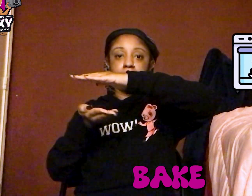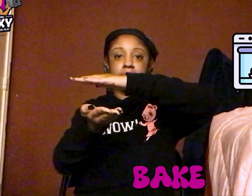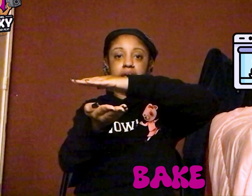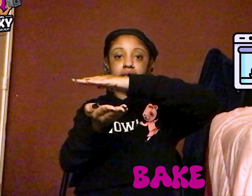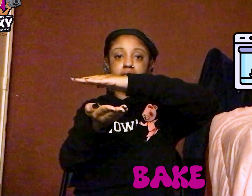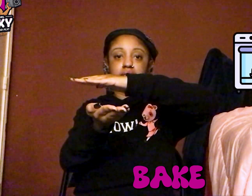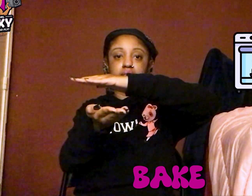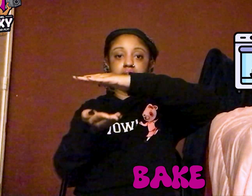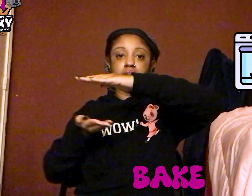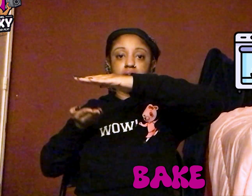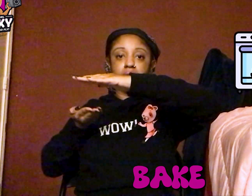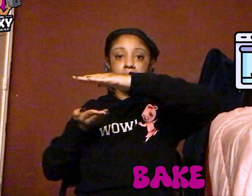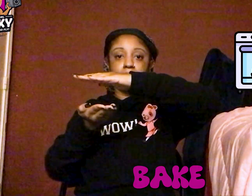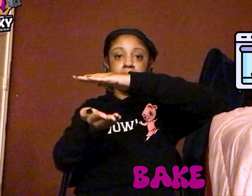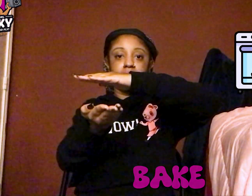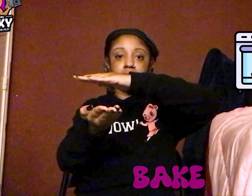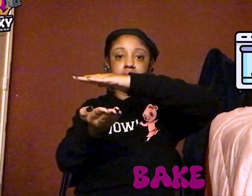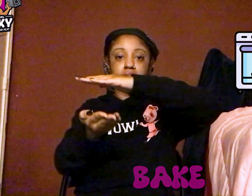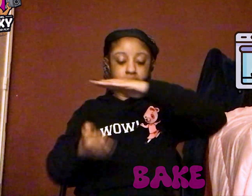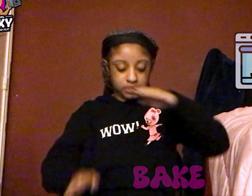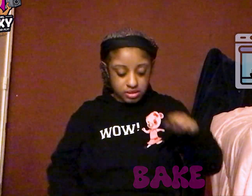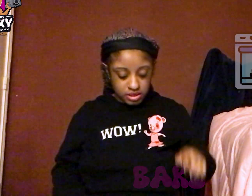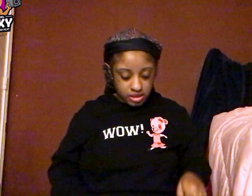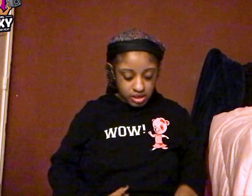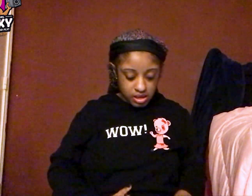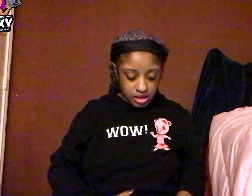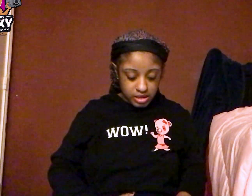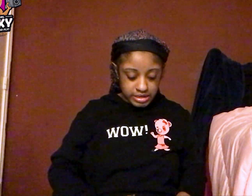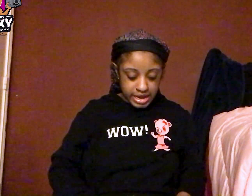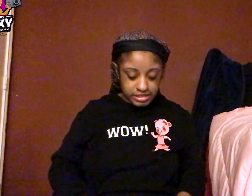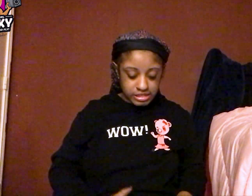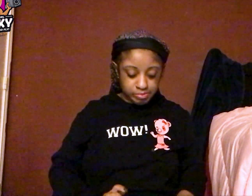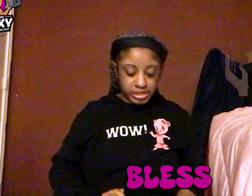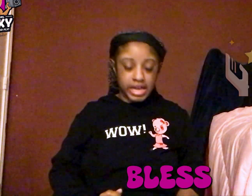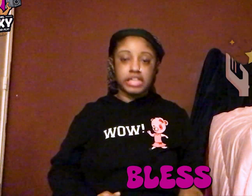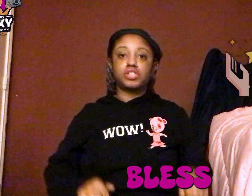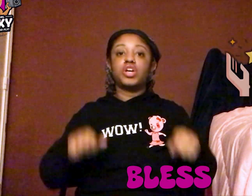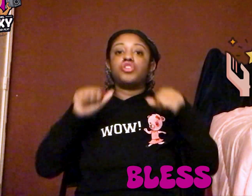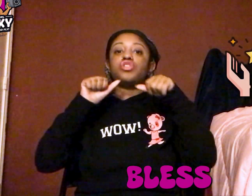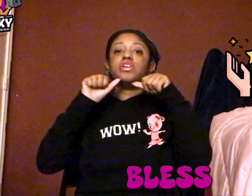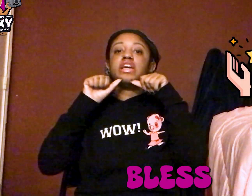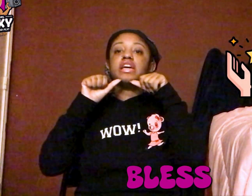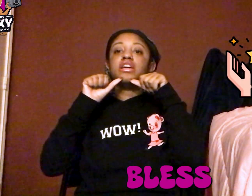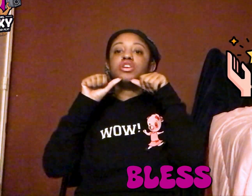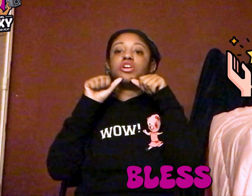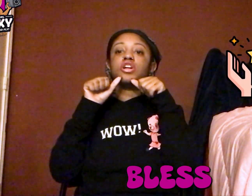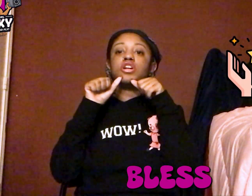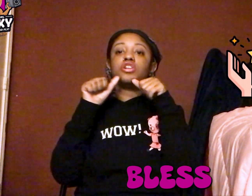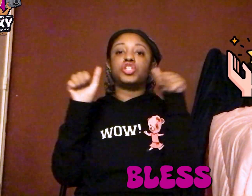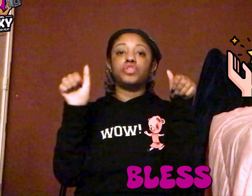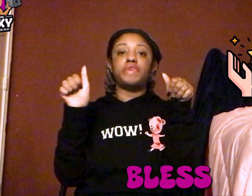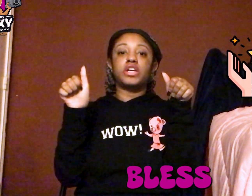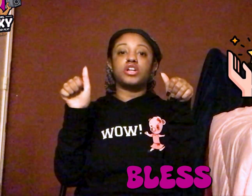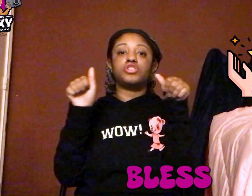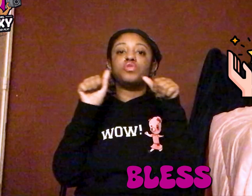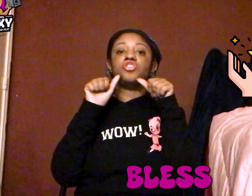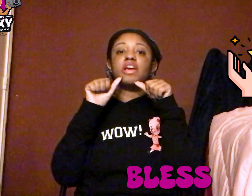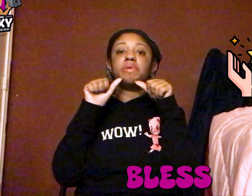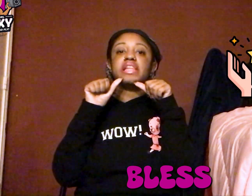Bake. Bake. Next is bless. So you get your 2 fingers, you shape it like